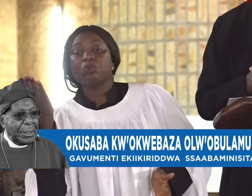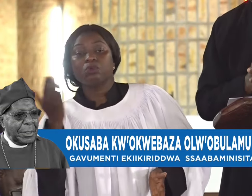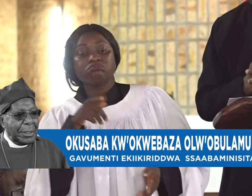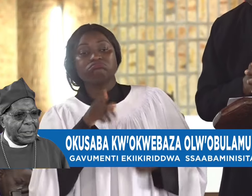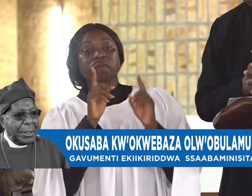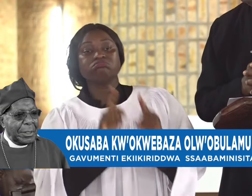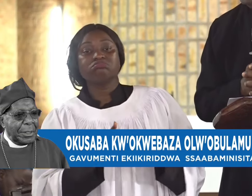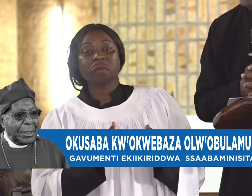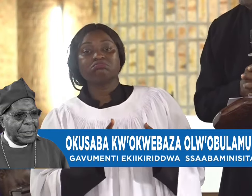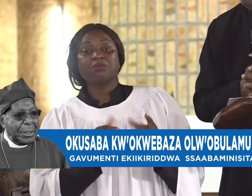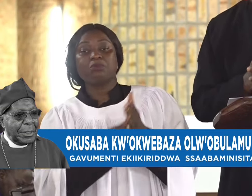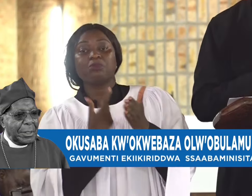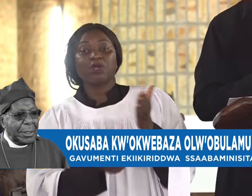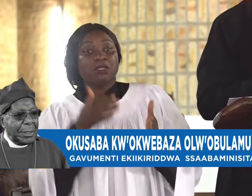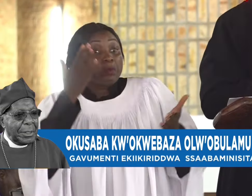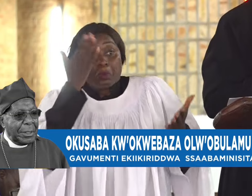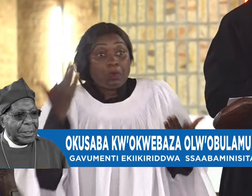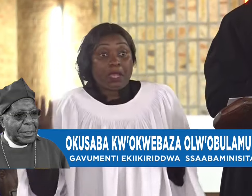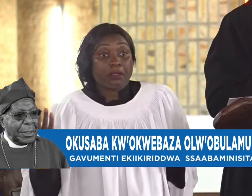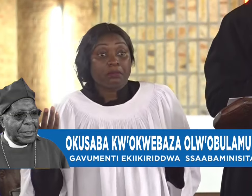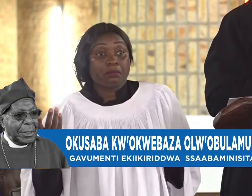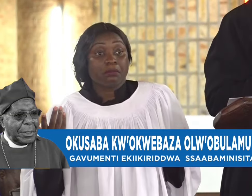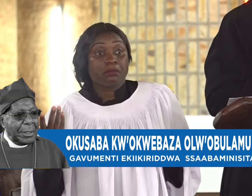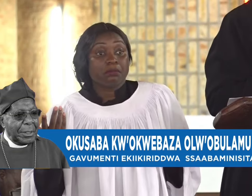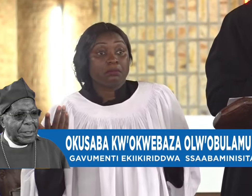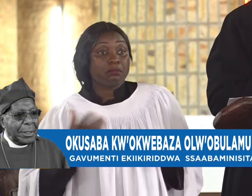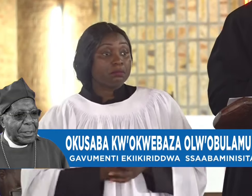killed Bishop Ssekkadde? Why?